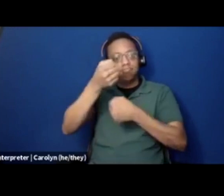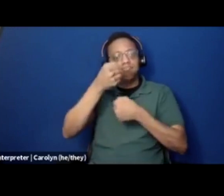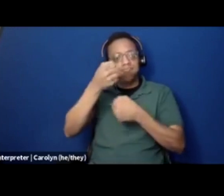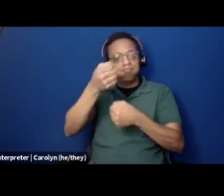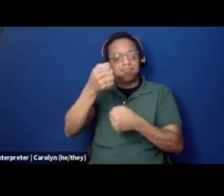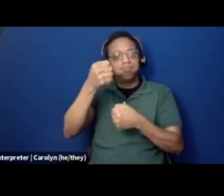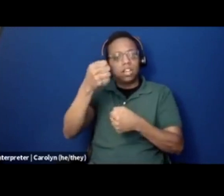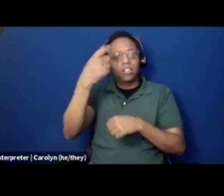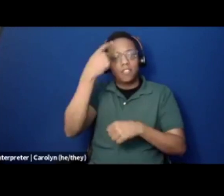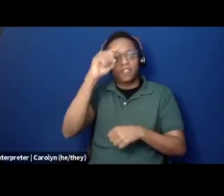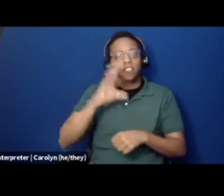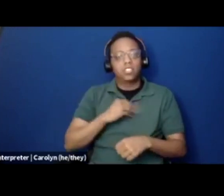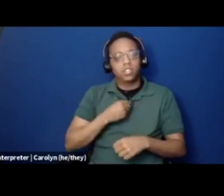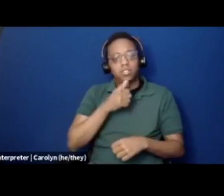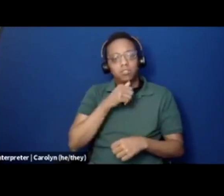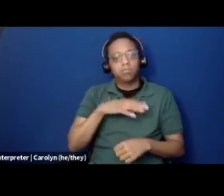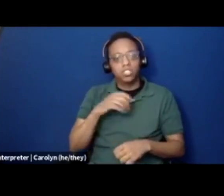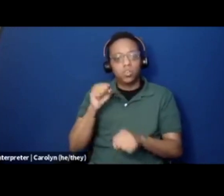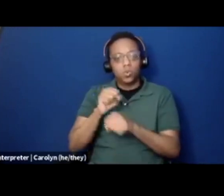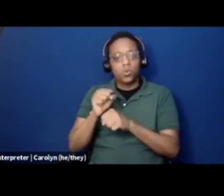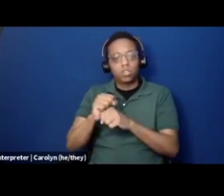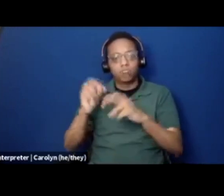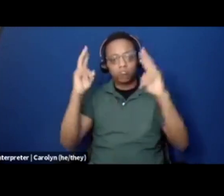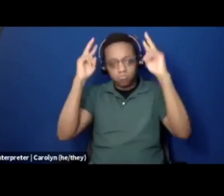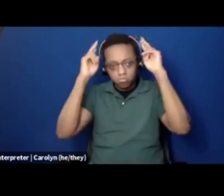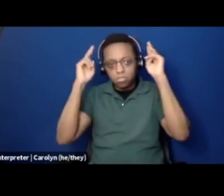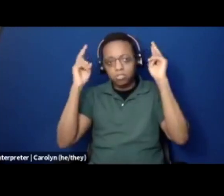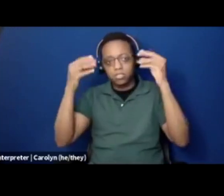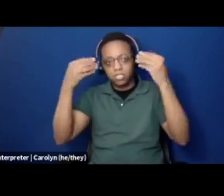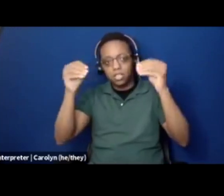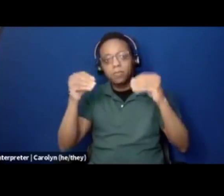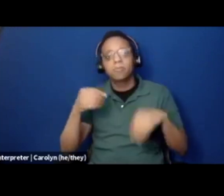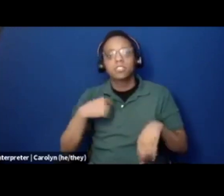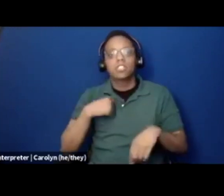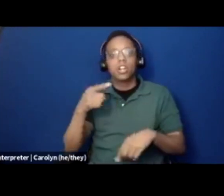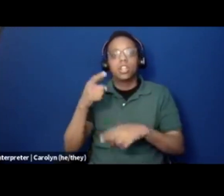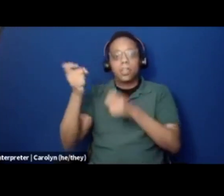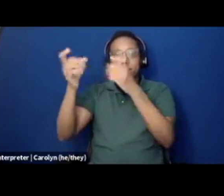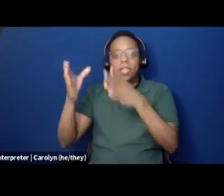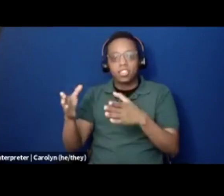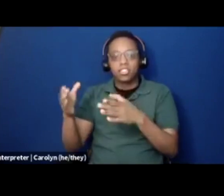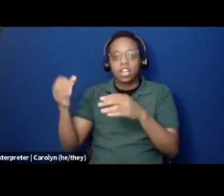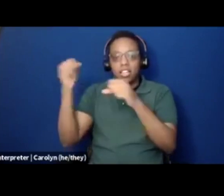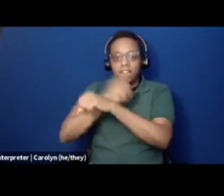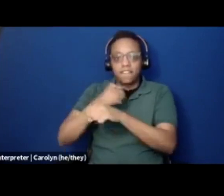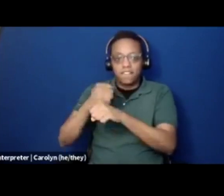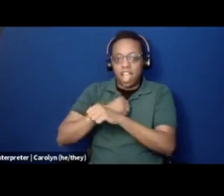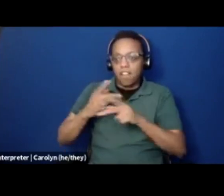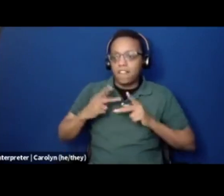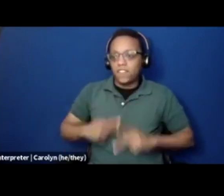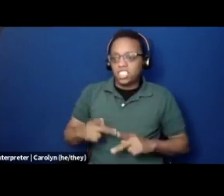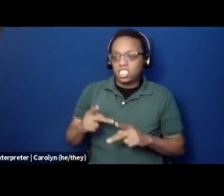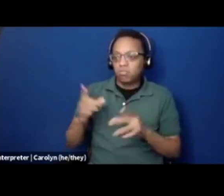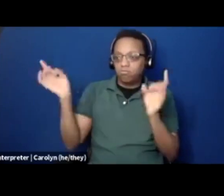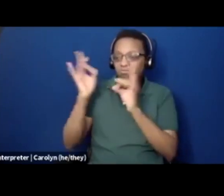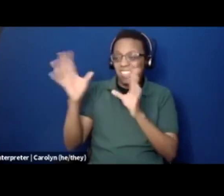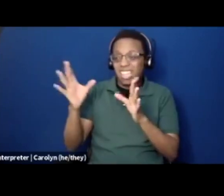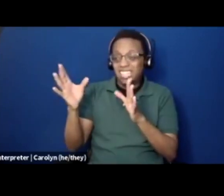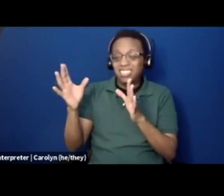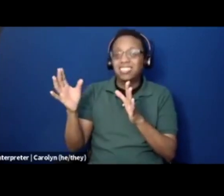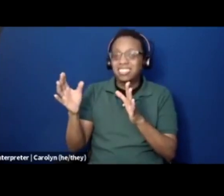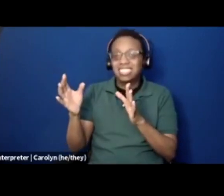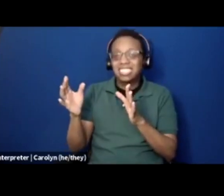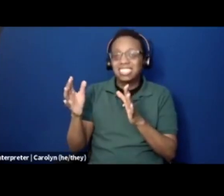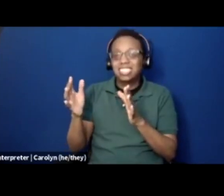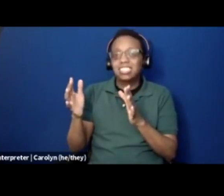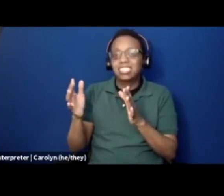story short, her and the manager got into a fight, became physical, and it didn't end so well. You know, obviously she's